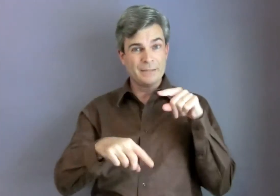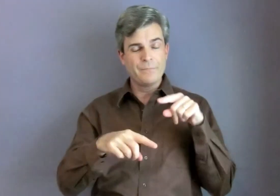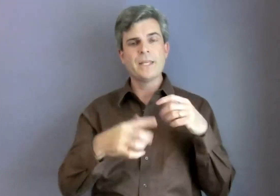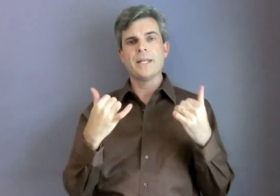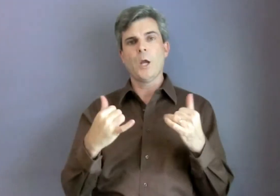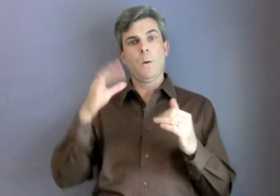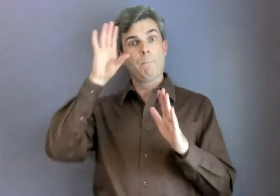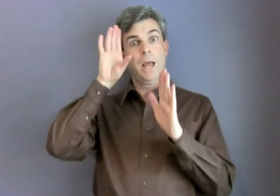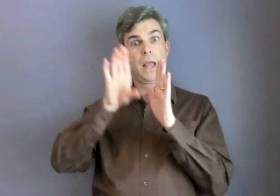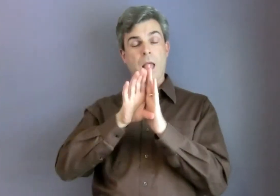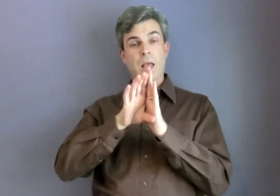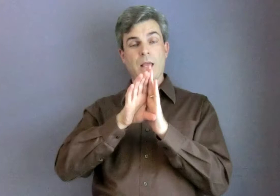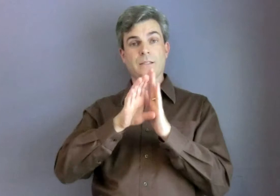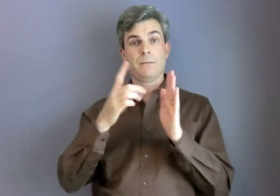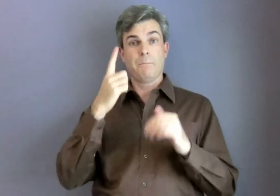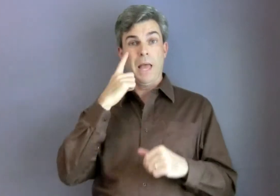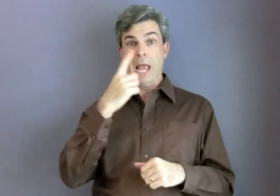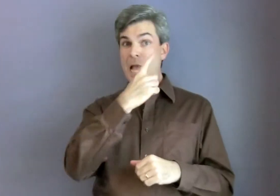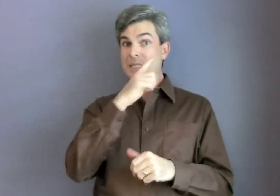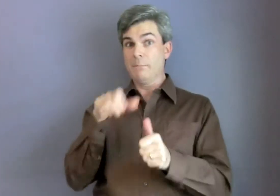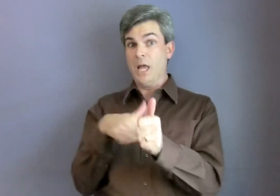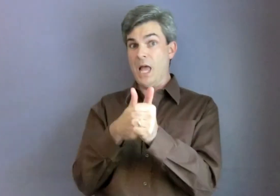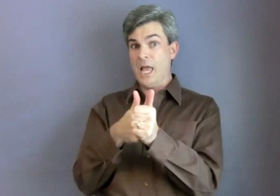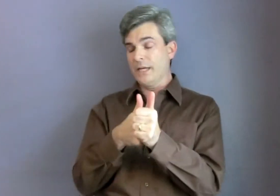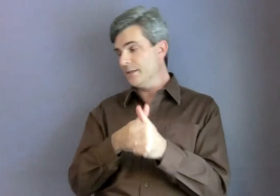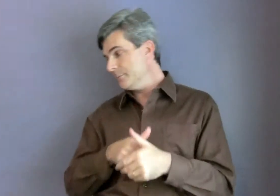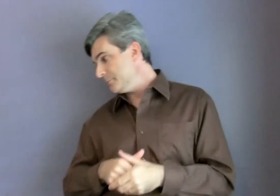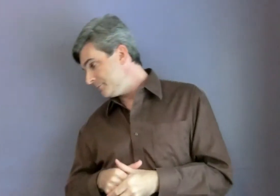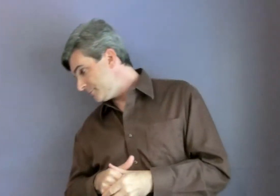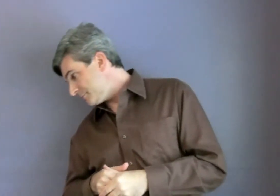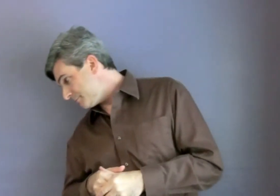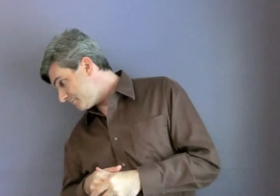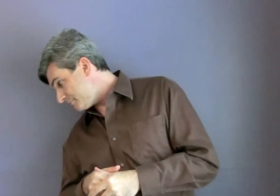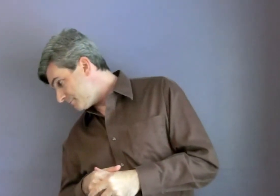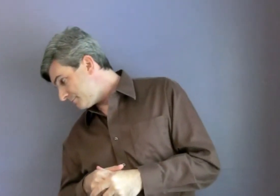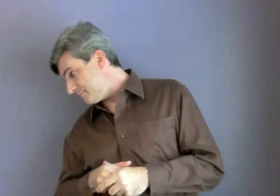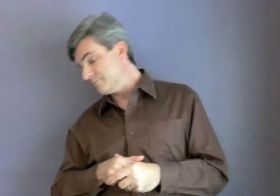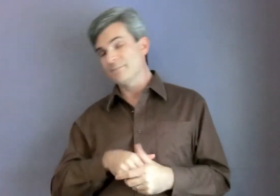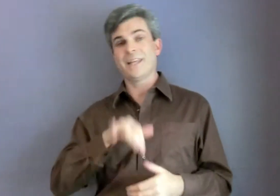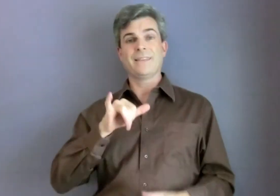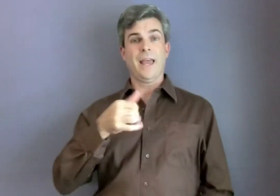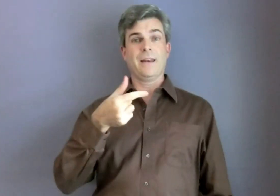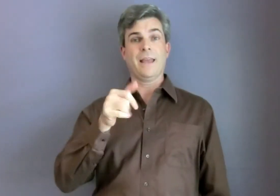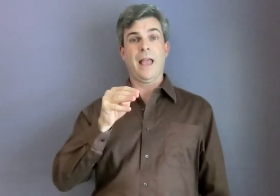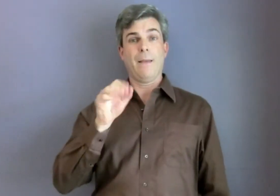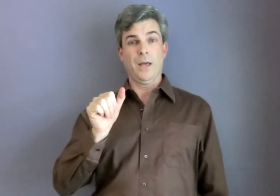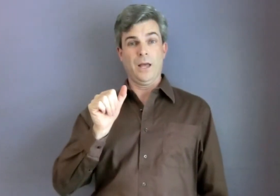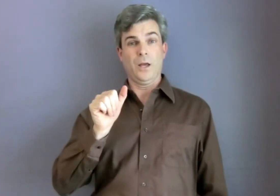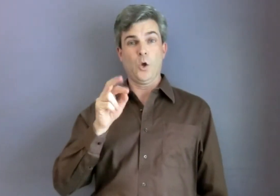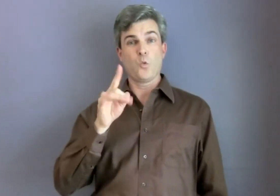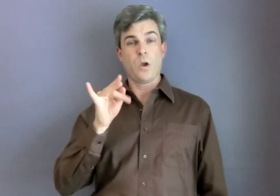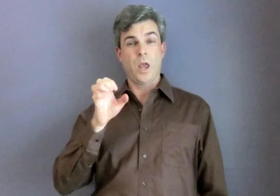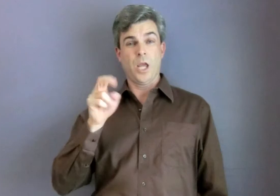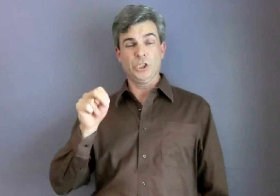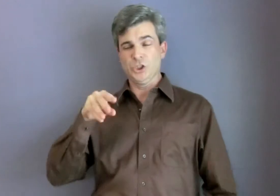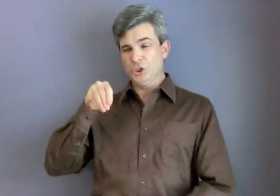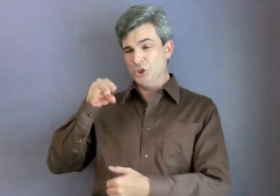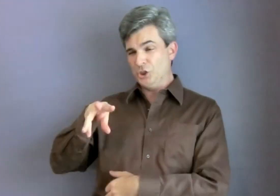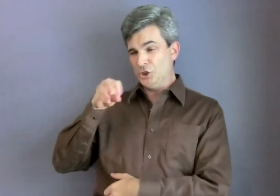Spect scan that uses gamma radiation to map three-dimensional function within the brain. It requires a laboratory to see it in 3 dimension, but in